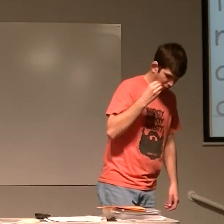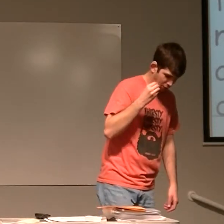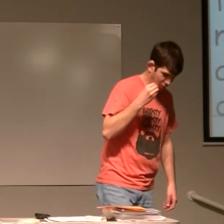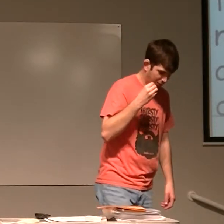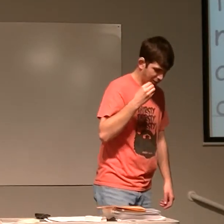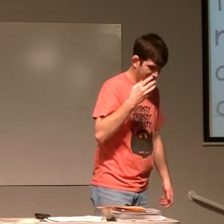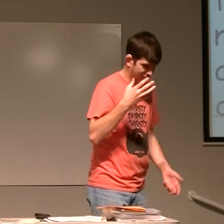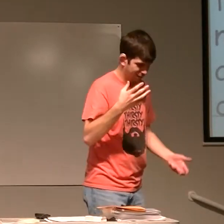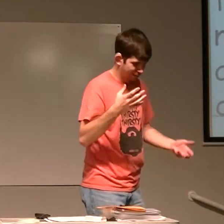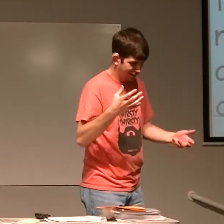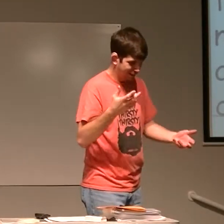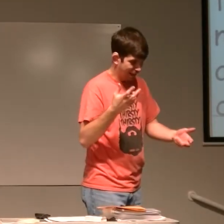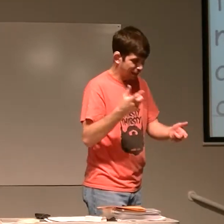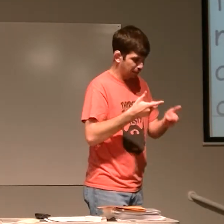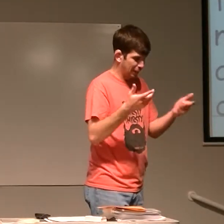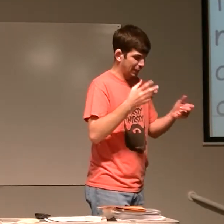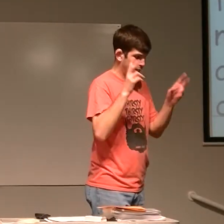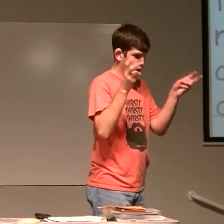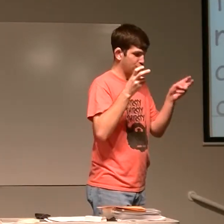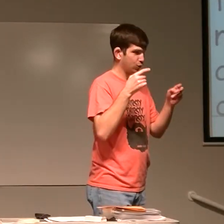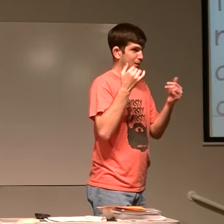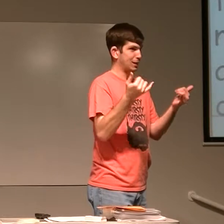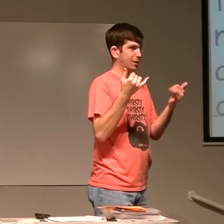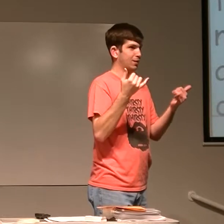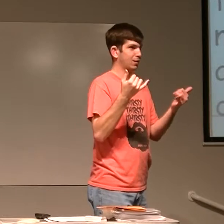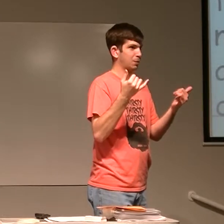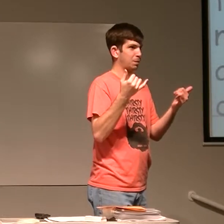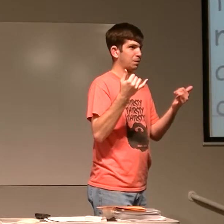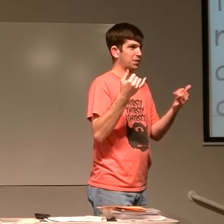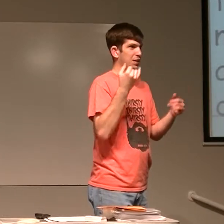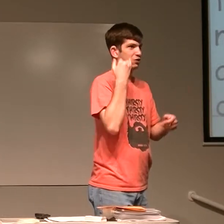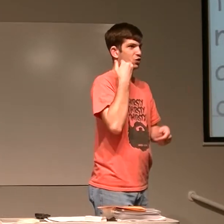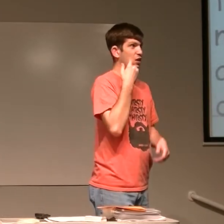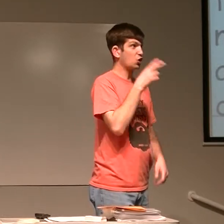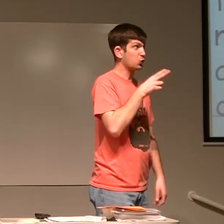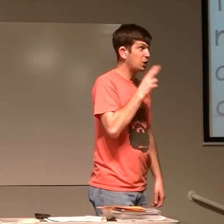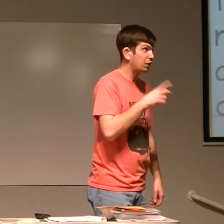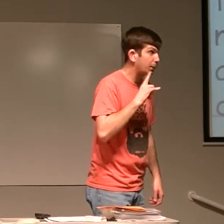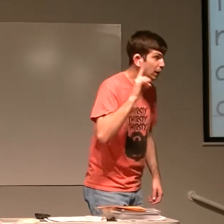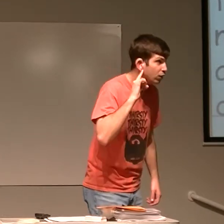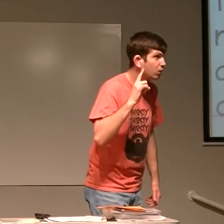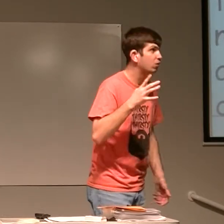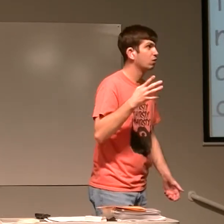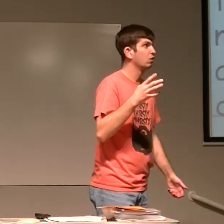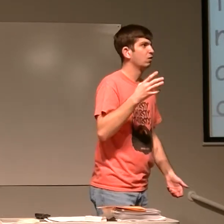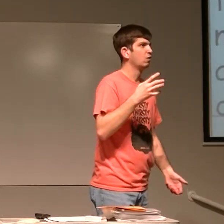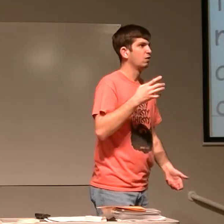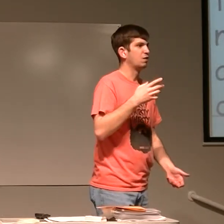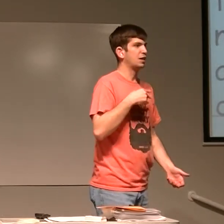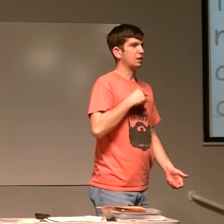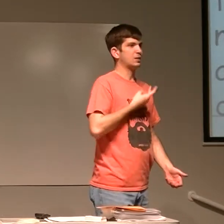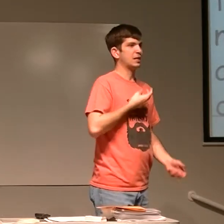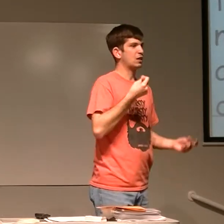So that's a big issue today. If you say, are you hearing impaired? They get upset